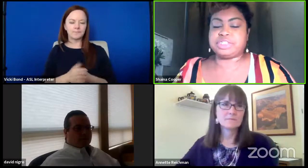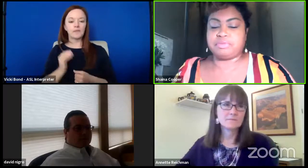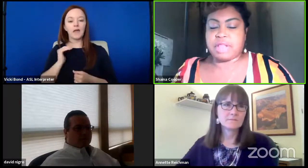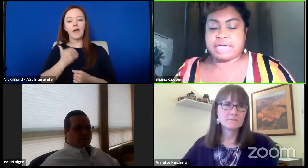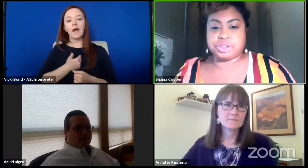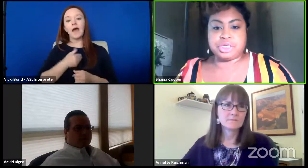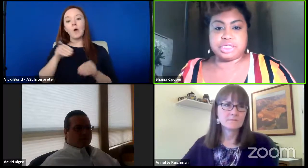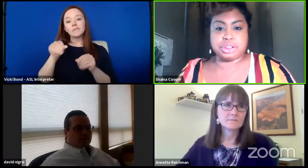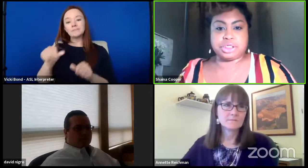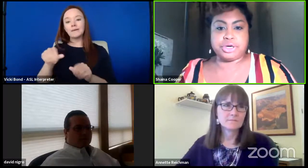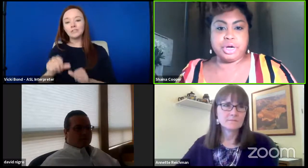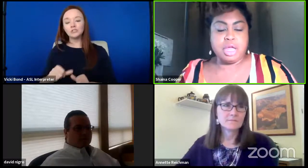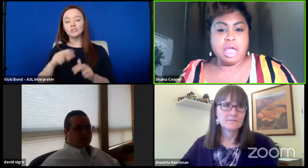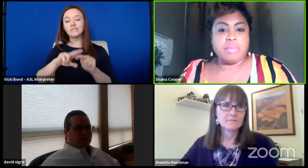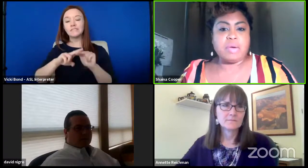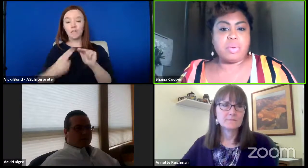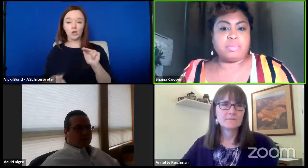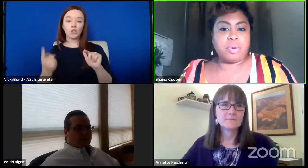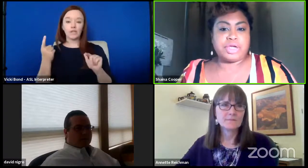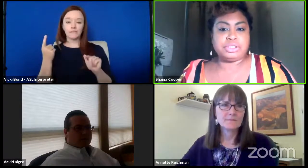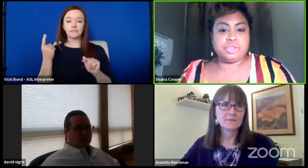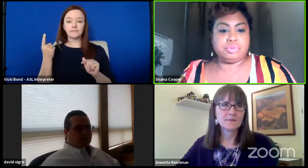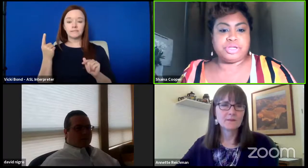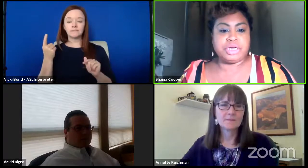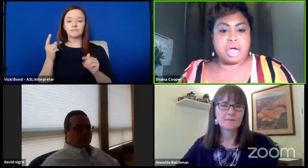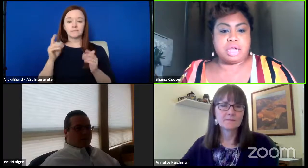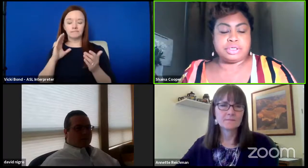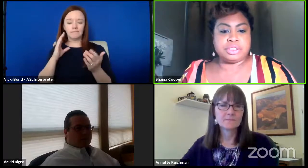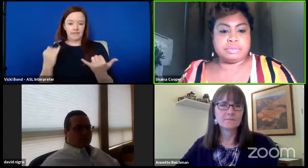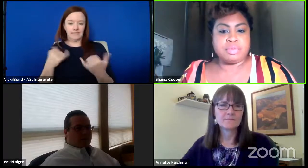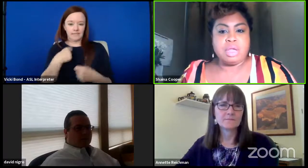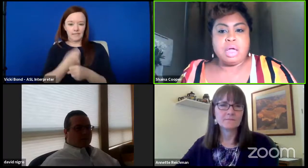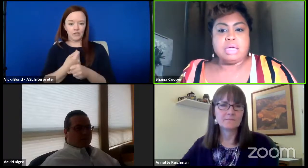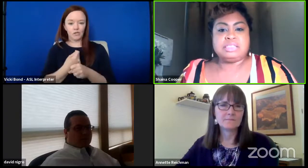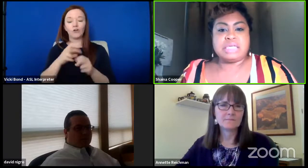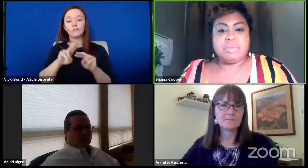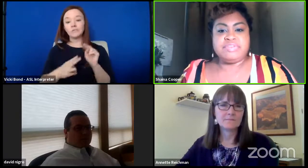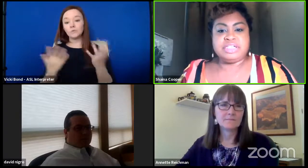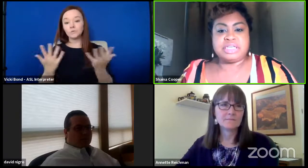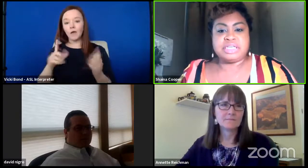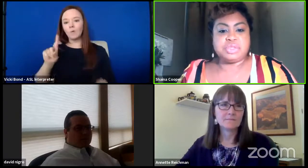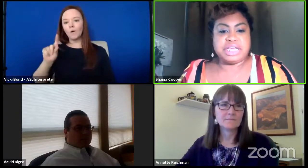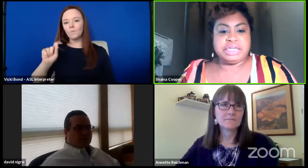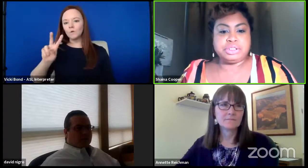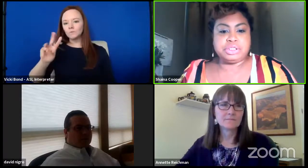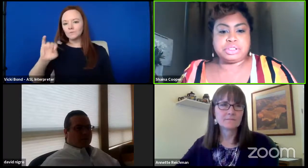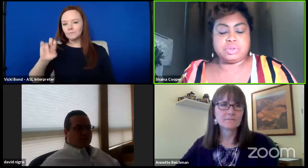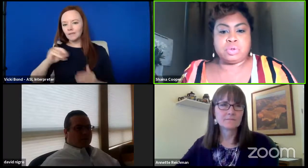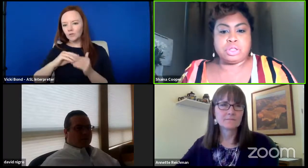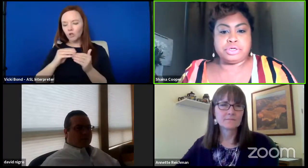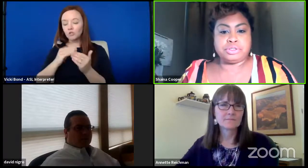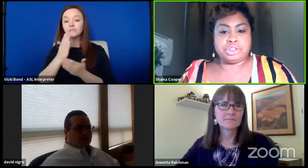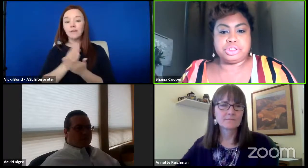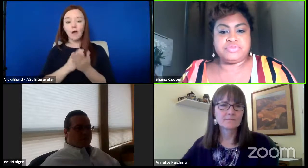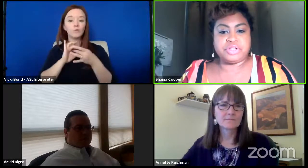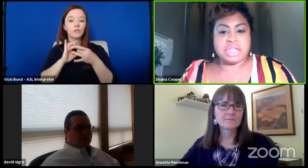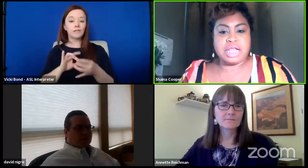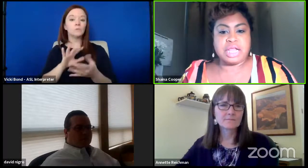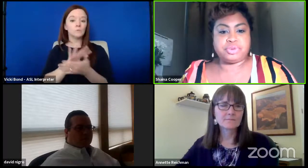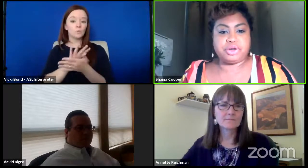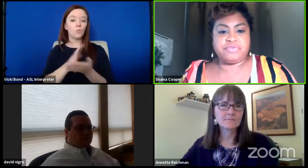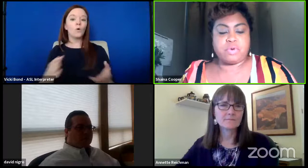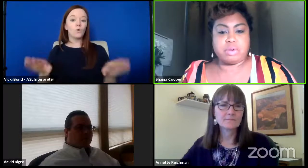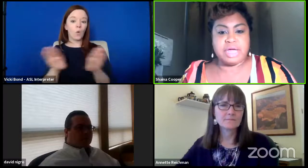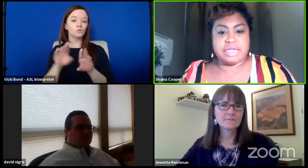have decreased from last year to this year by $1.2 million. Some of it does relate to the school closures